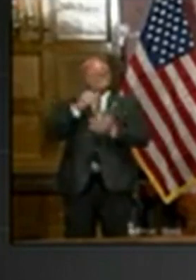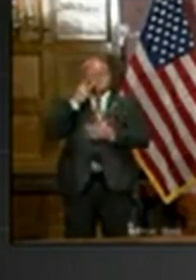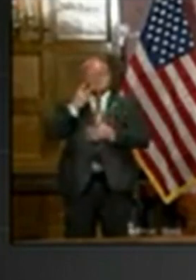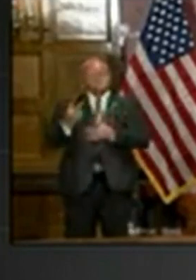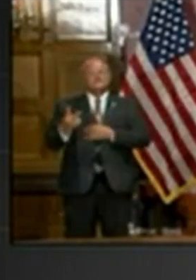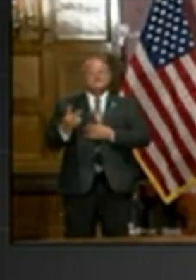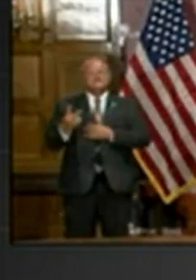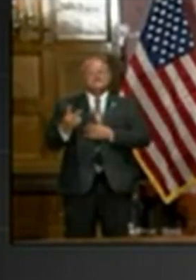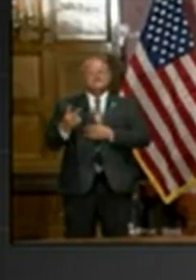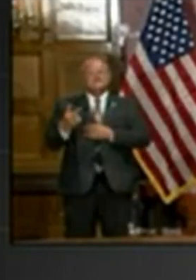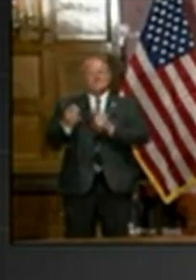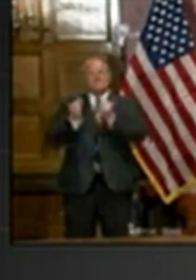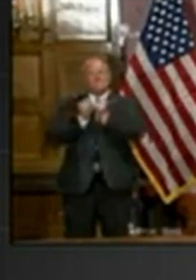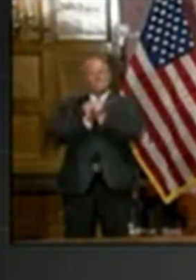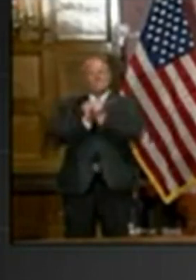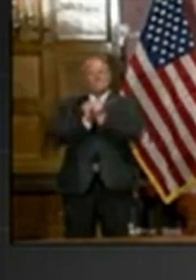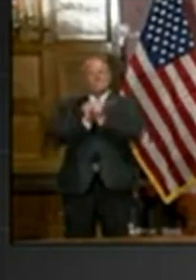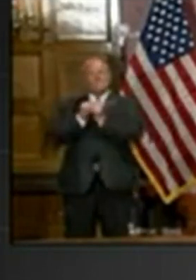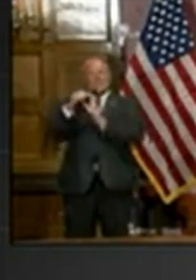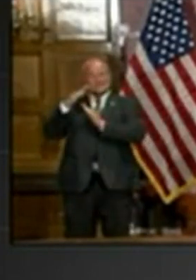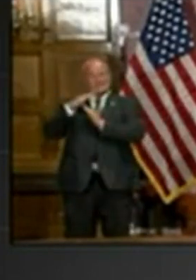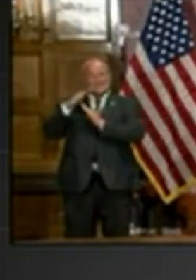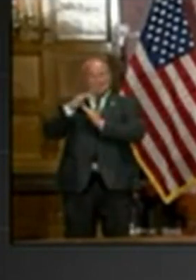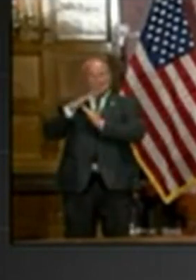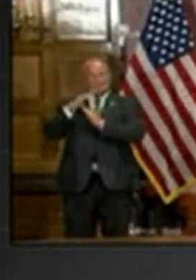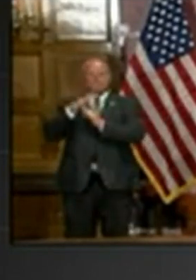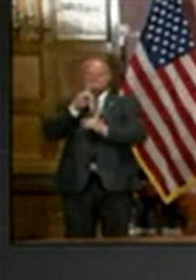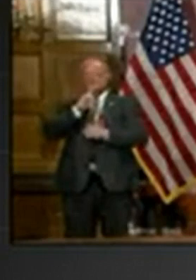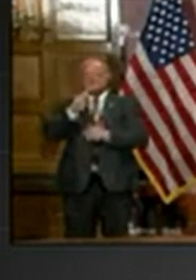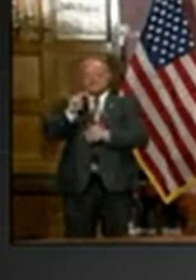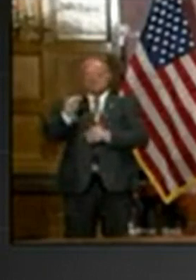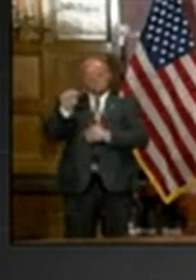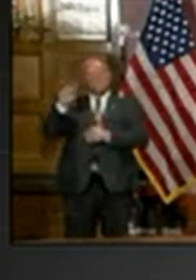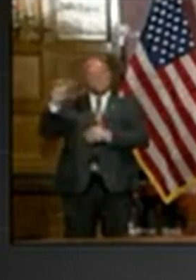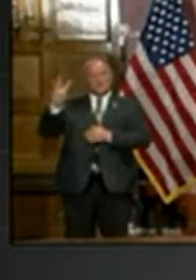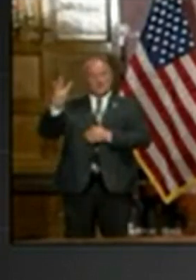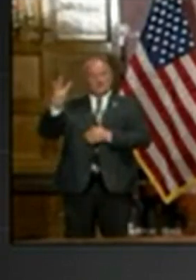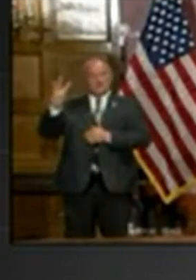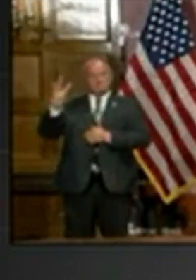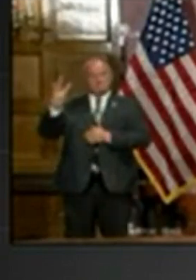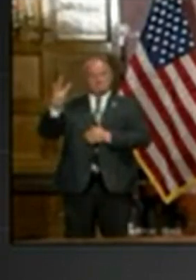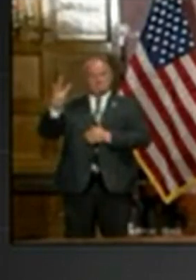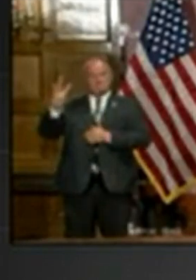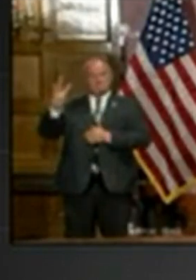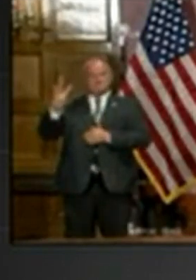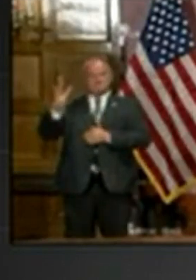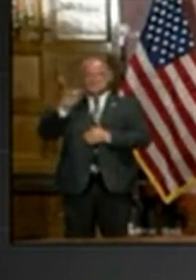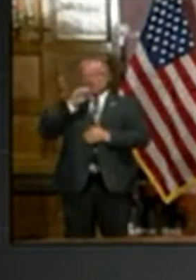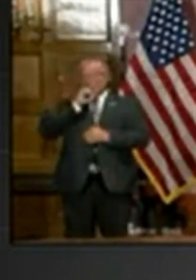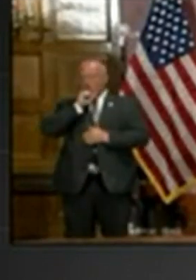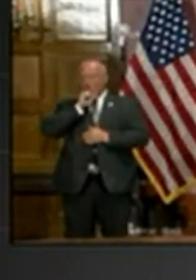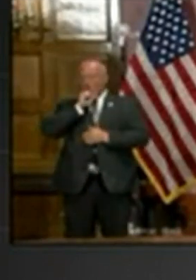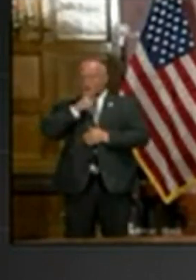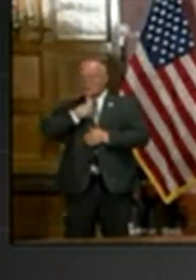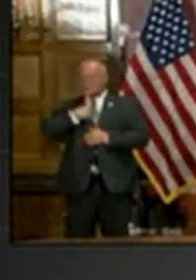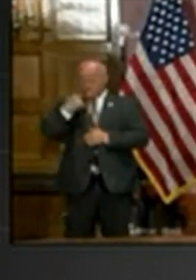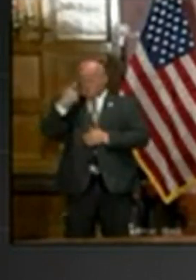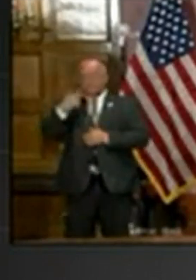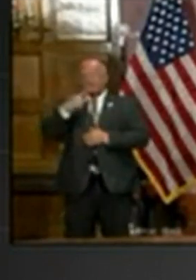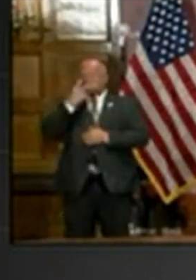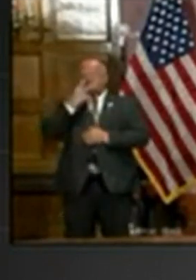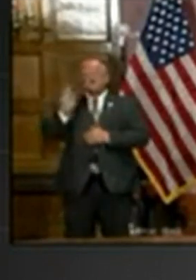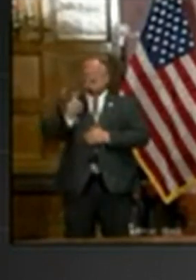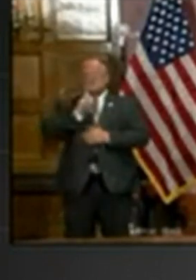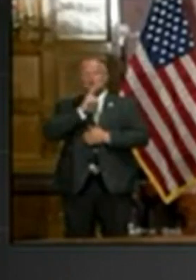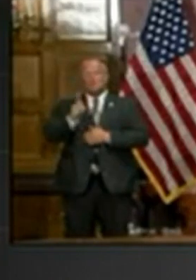see in the top one, which is the Northwest, what looks like orange to me, you'll see